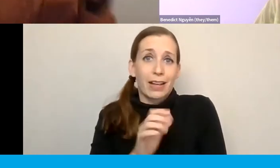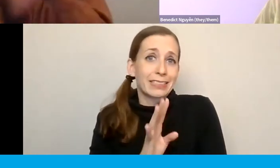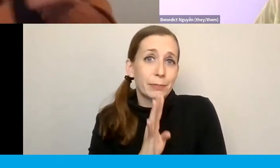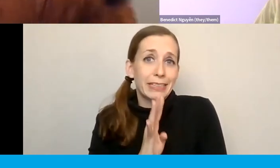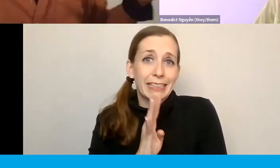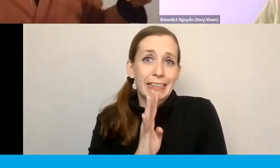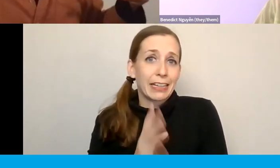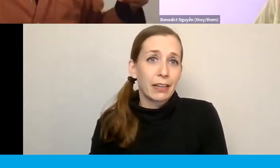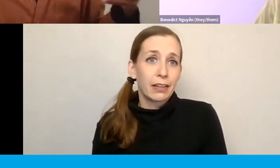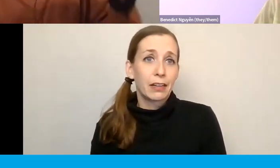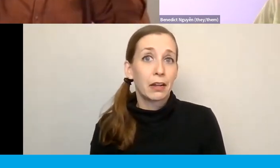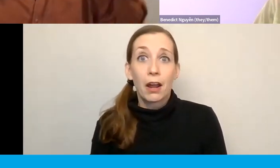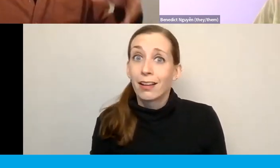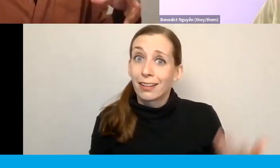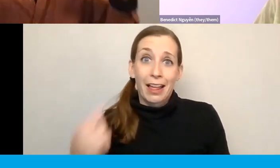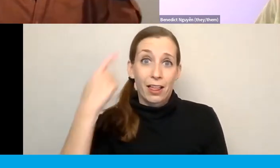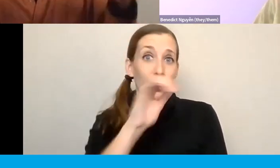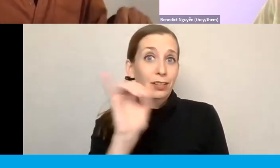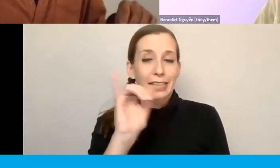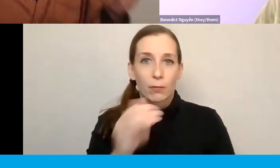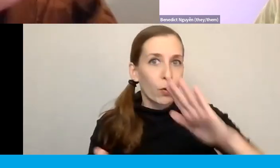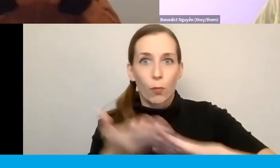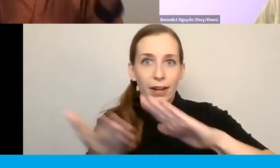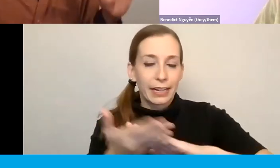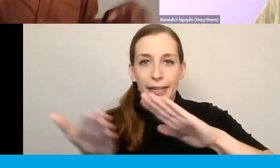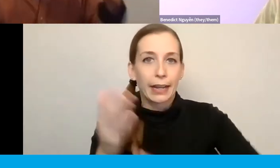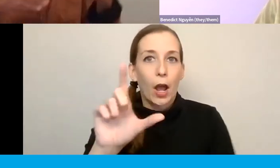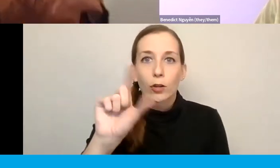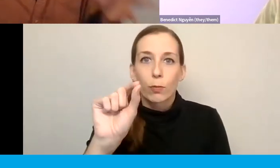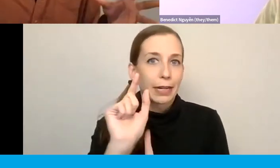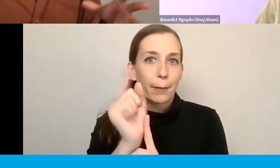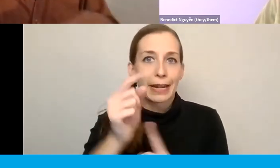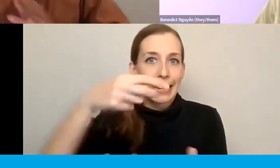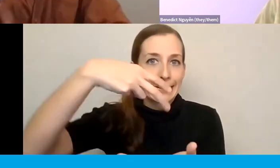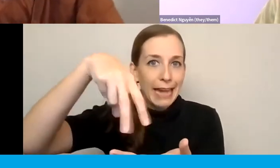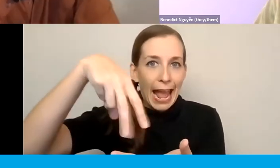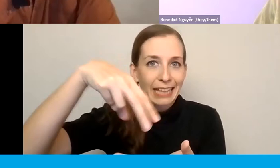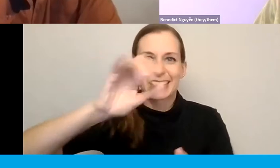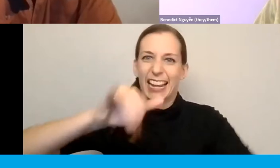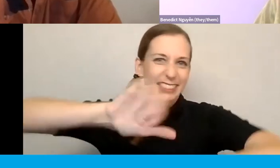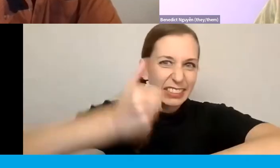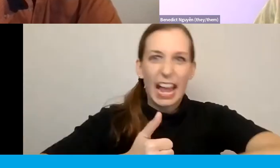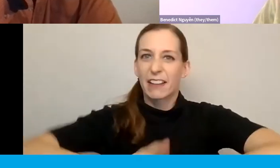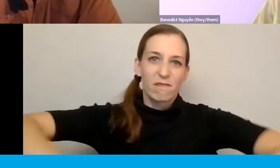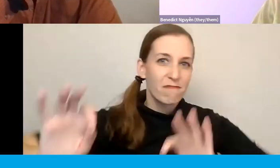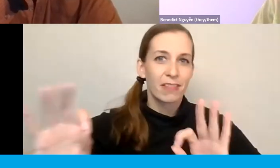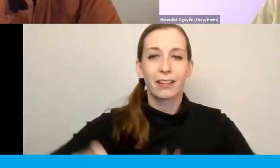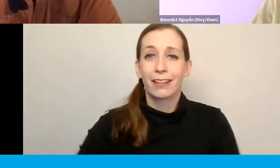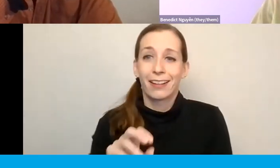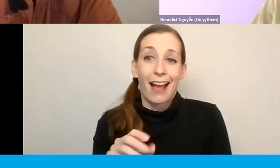running a 20-minute dance that is set and it is grounded, and I could have spliced that together. And it felt like